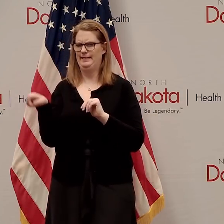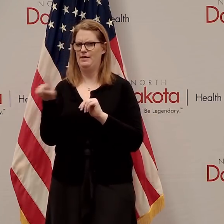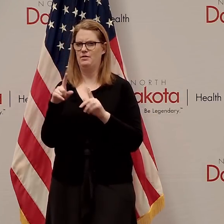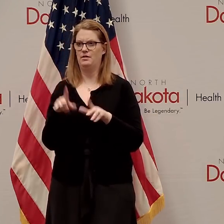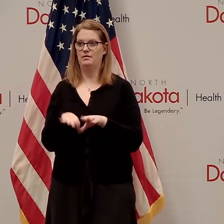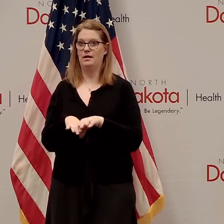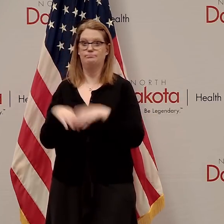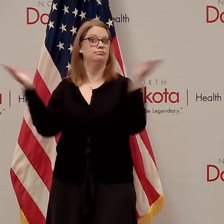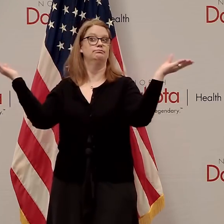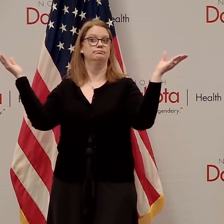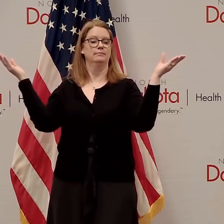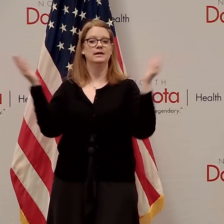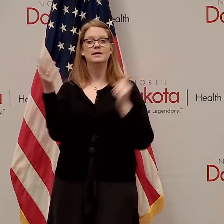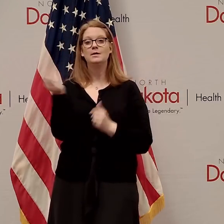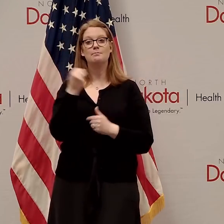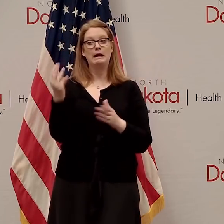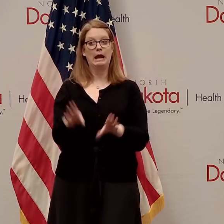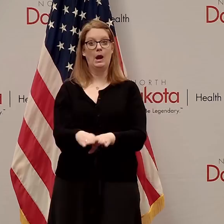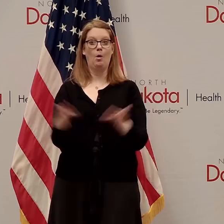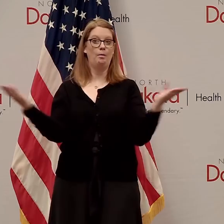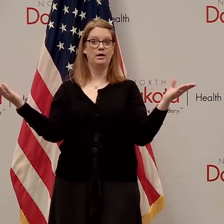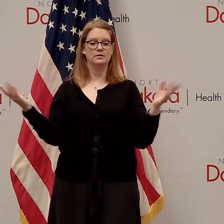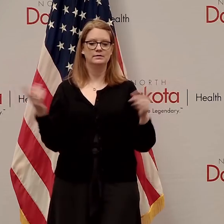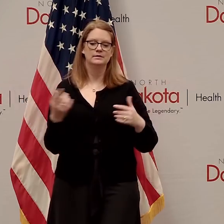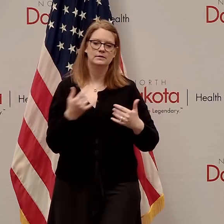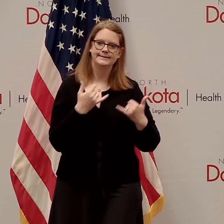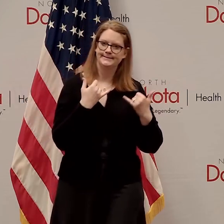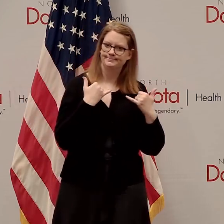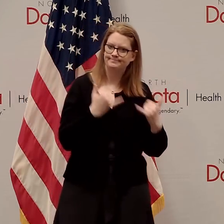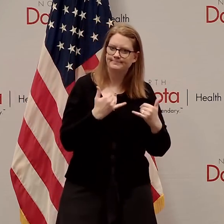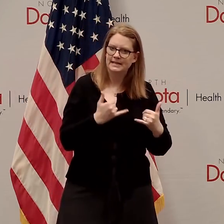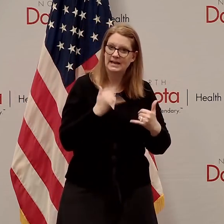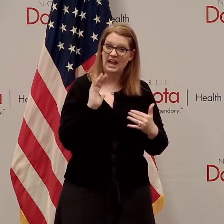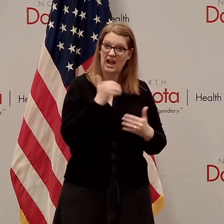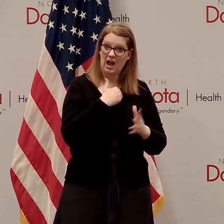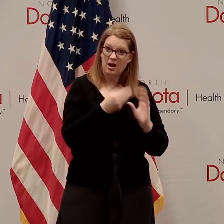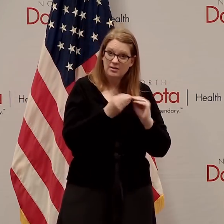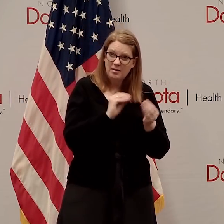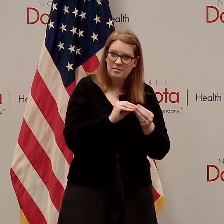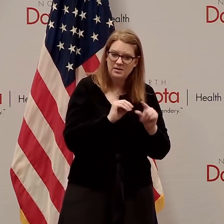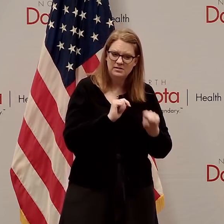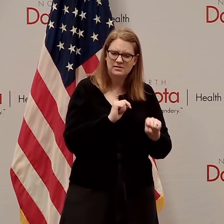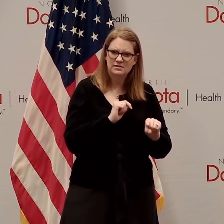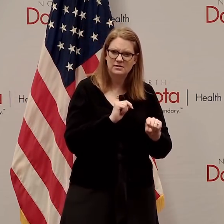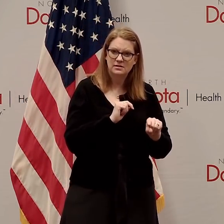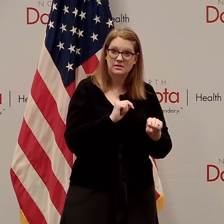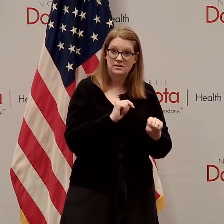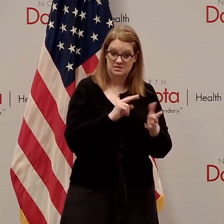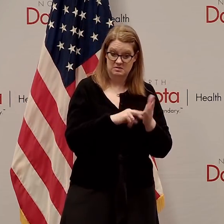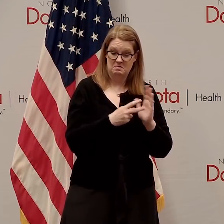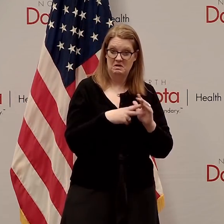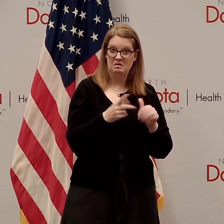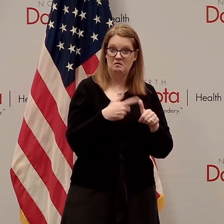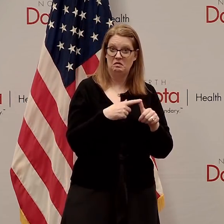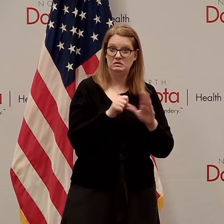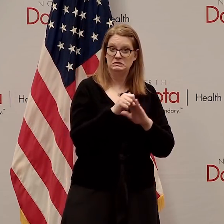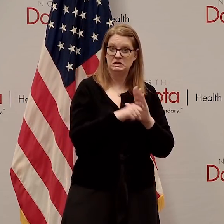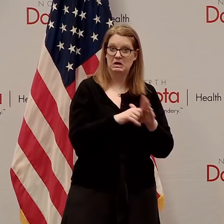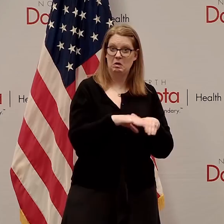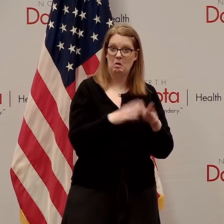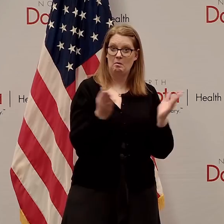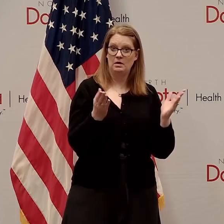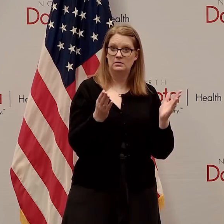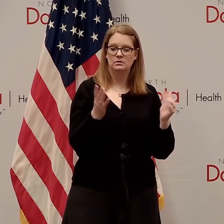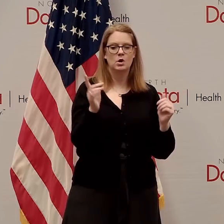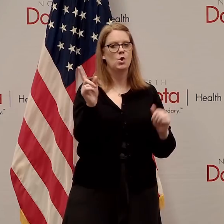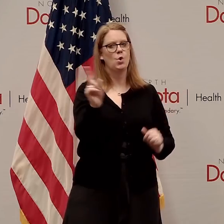as Monday. And again, our numbers, which we're focusing on, don't suggest that we should be the first state in the country to reopen, given